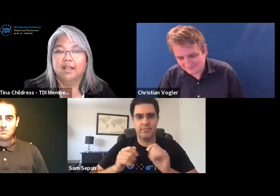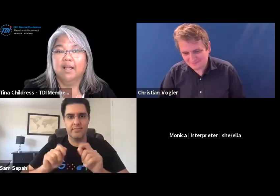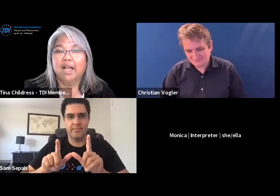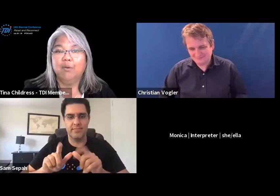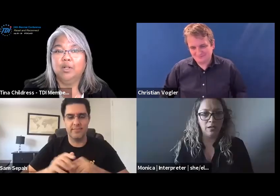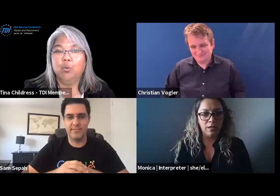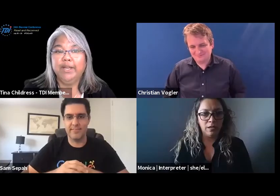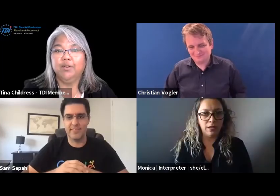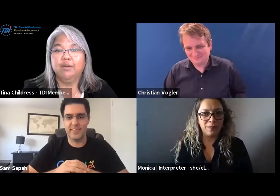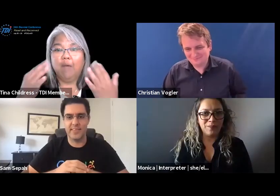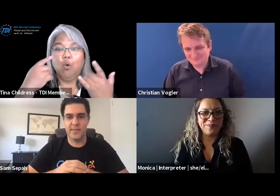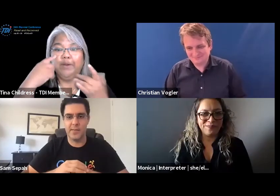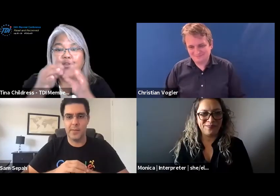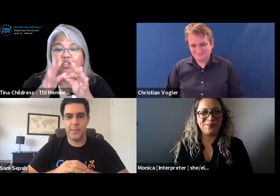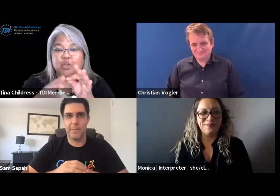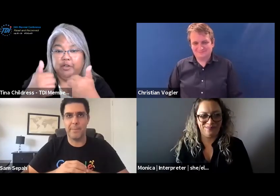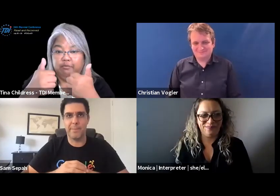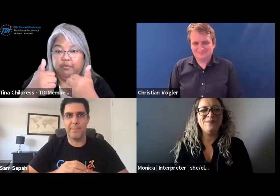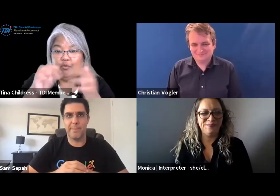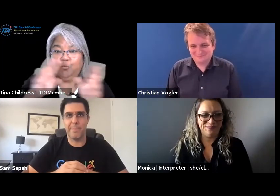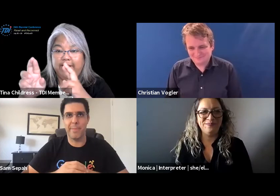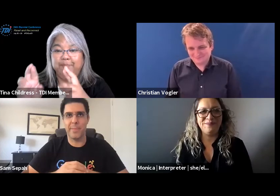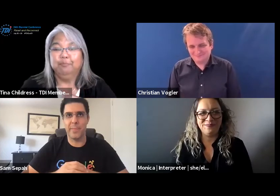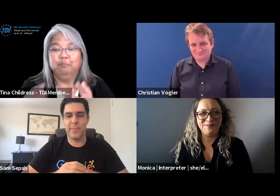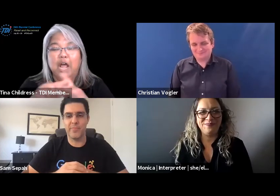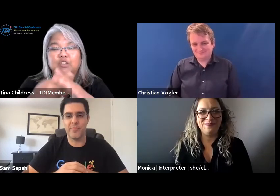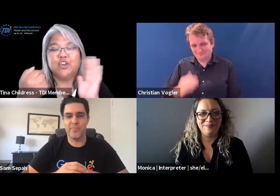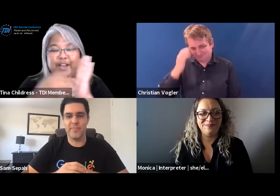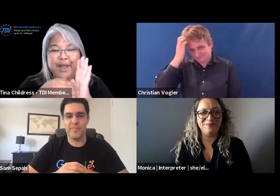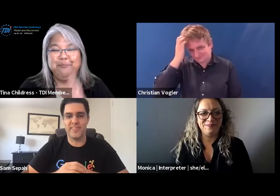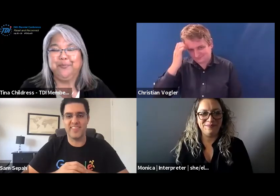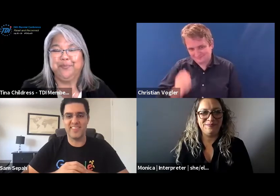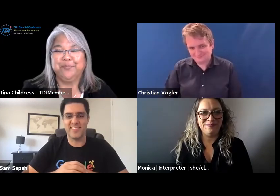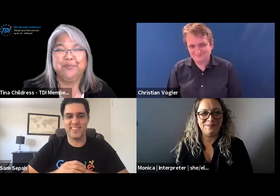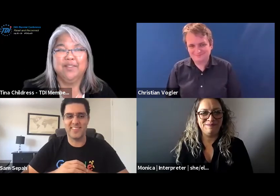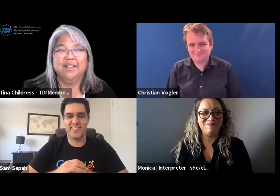the I will interpreters. wait. I will wait for the interpreter. Ready? I'll start again.